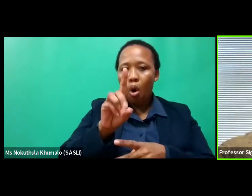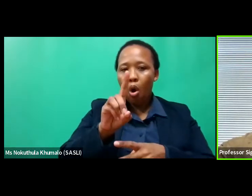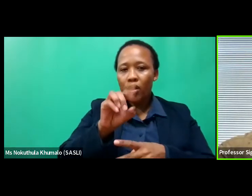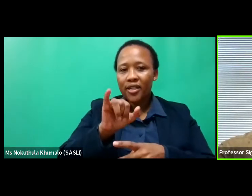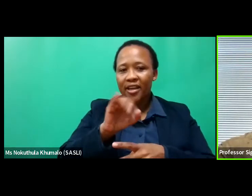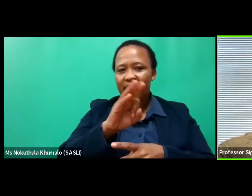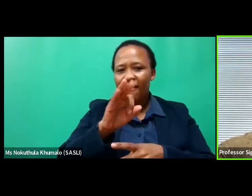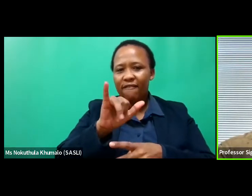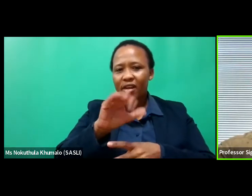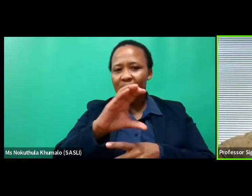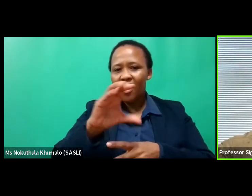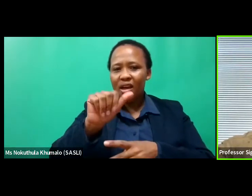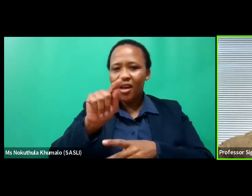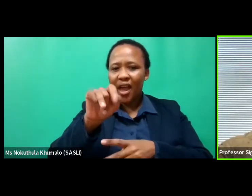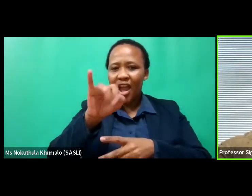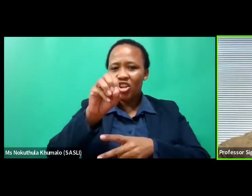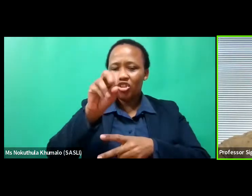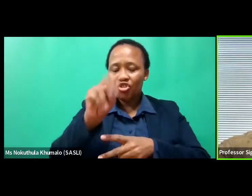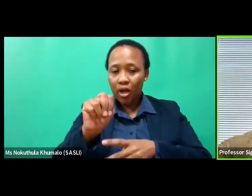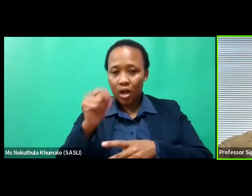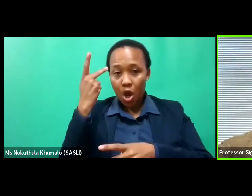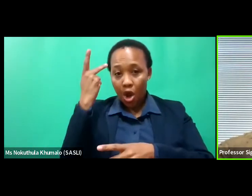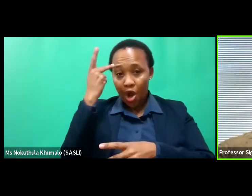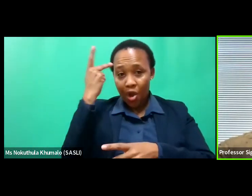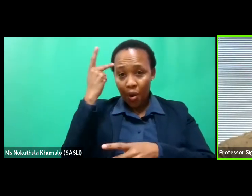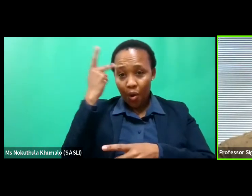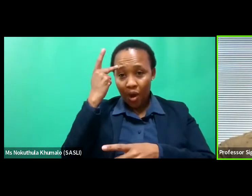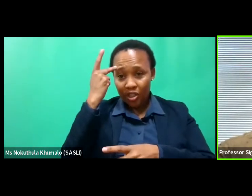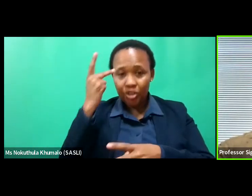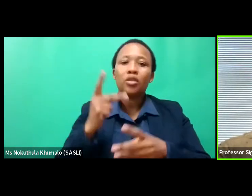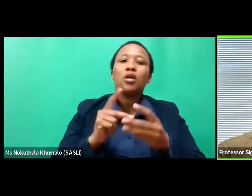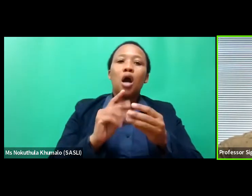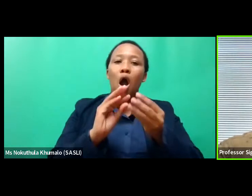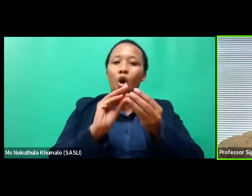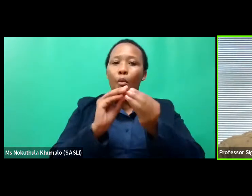you are in universities. The commodification of knowledge,